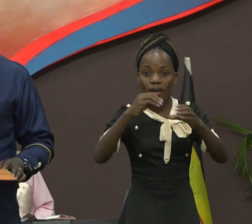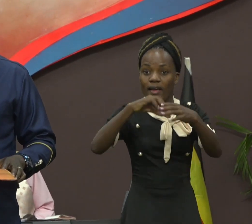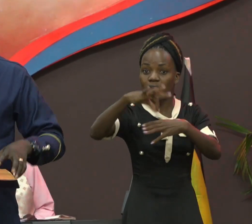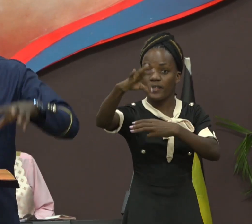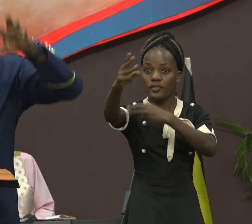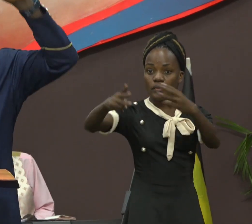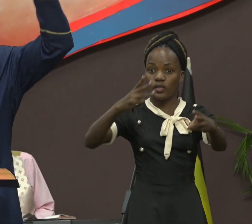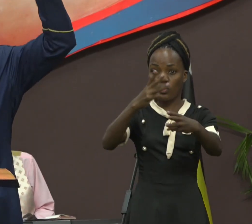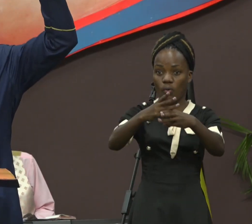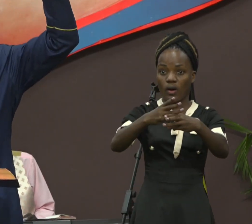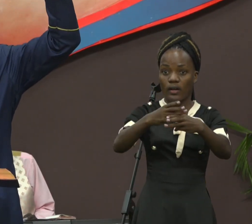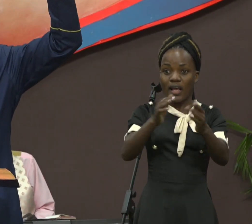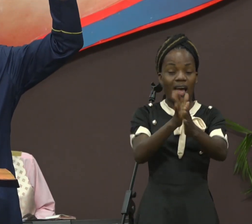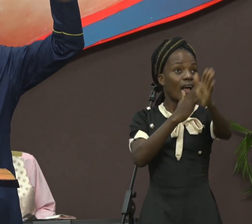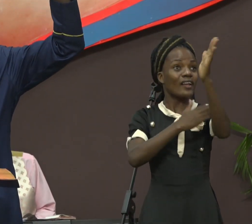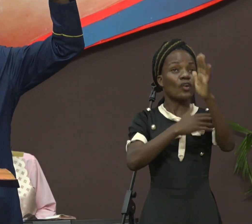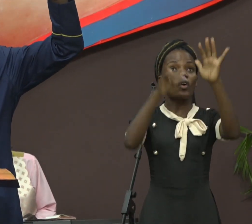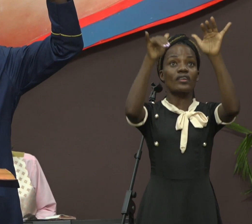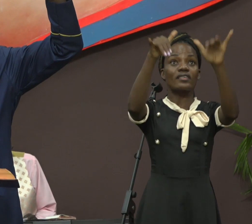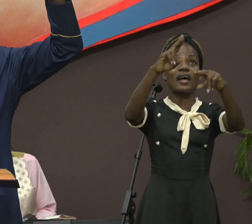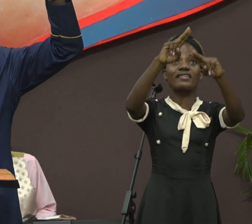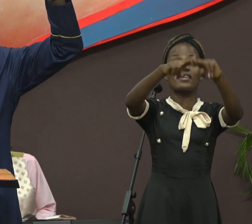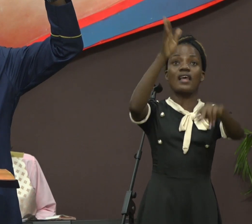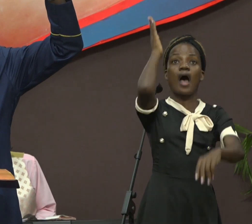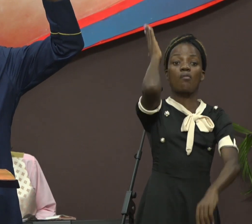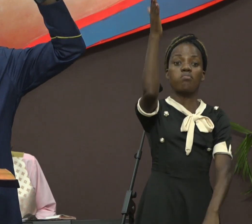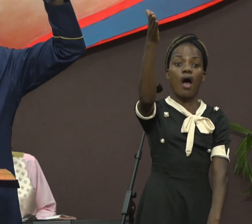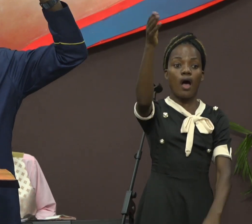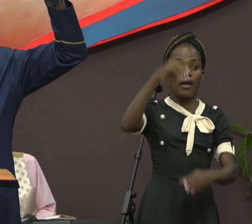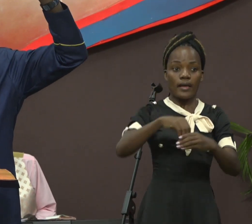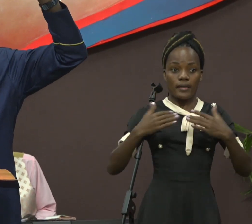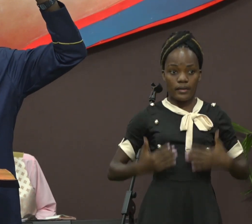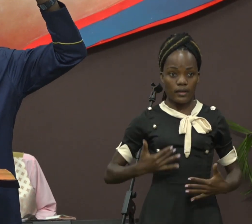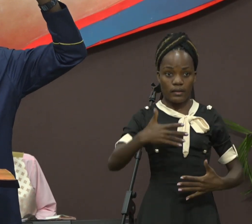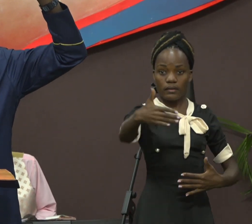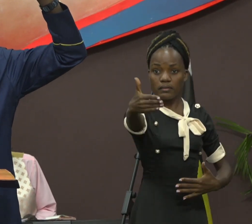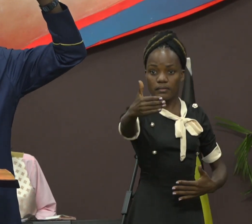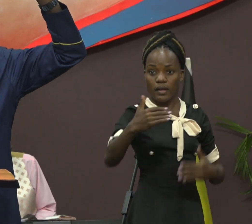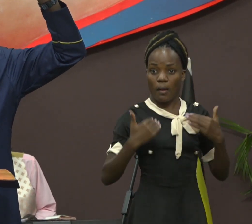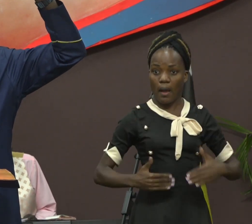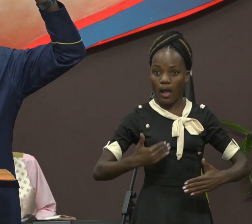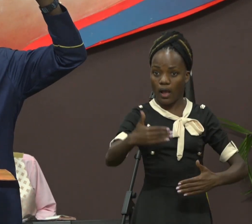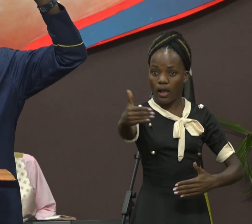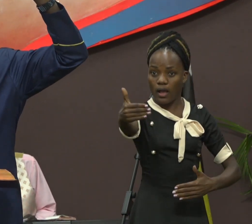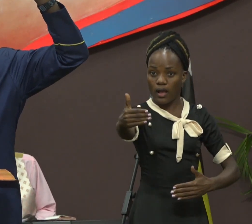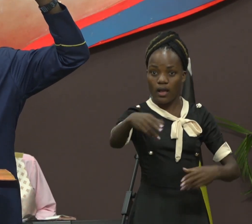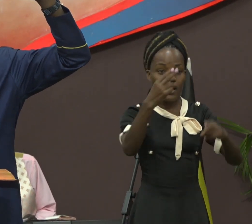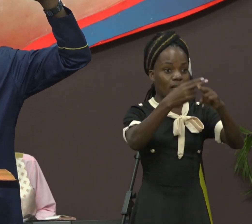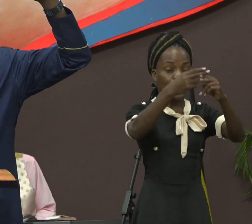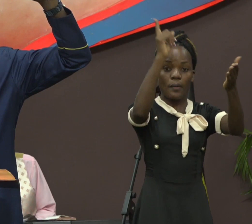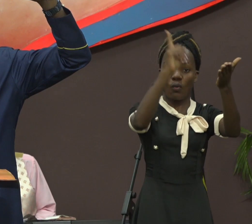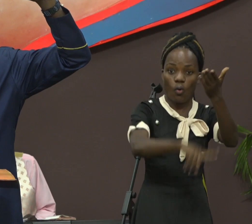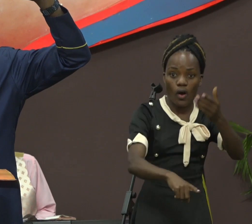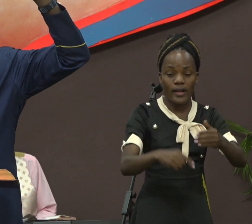the spiritual world. Oyo atuleyo mubutagwawo. He who sits in eternity. Obutakoma. In eternity. Erinnya lye mutukuvu.